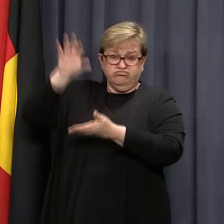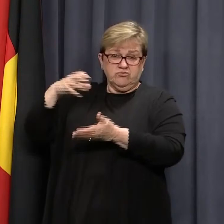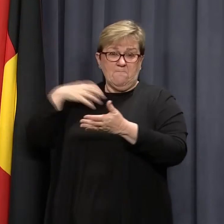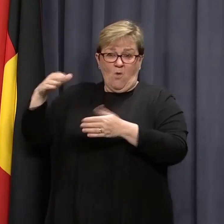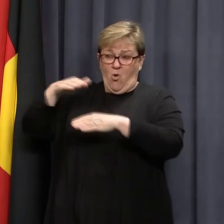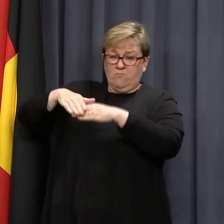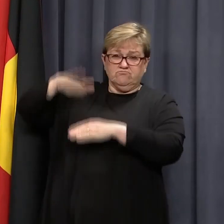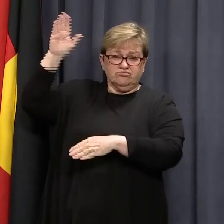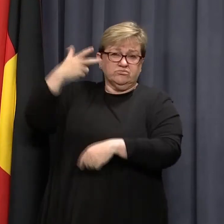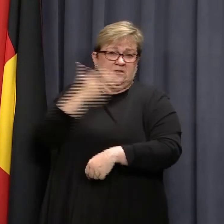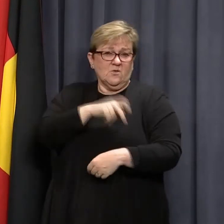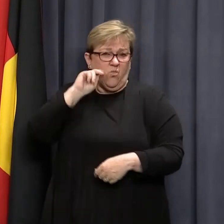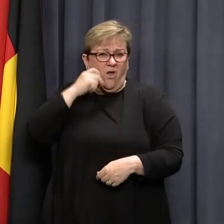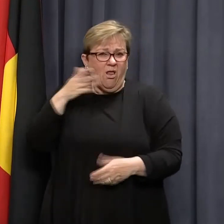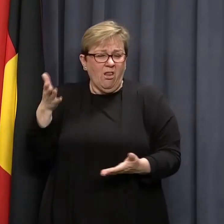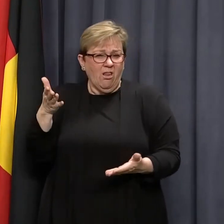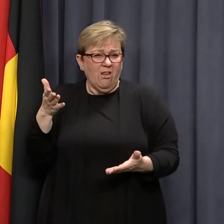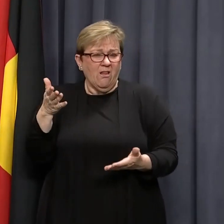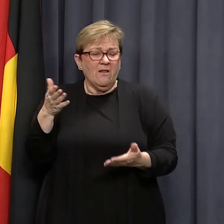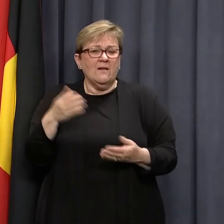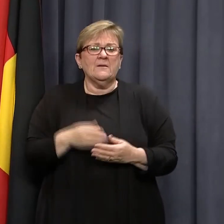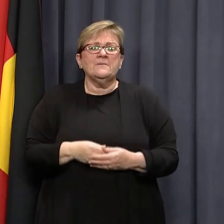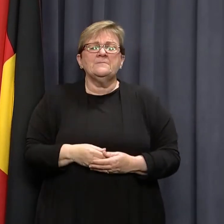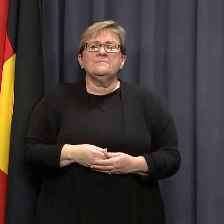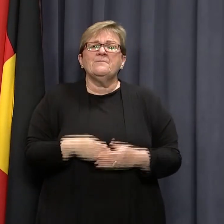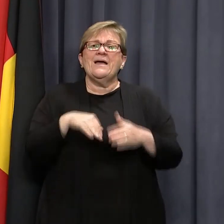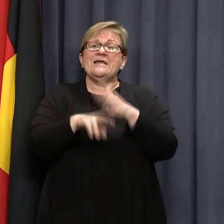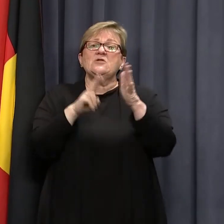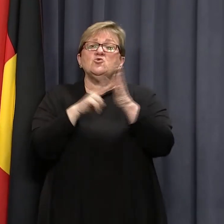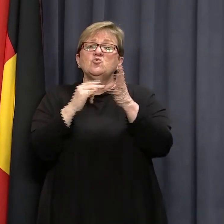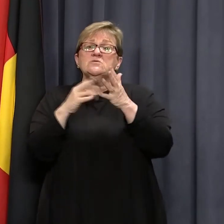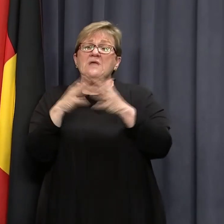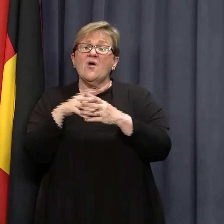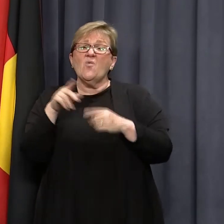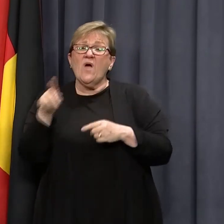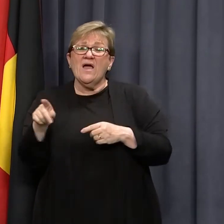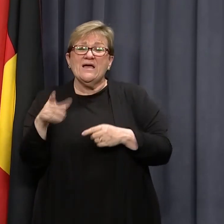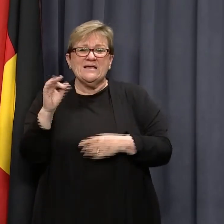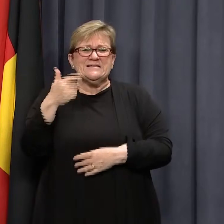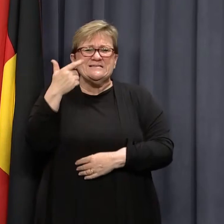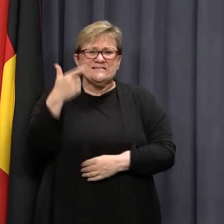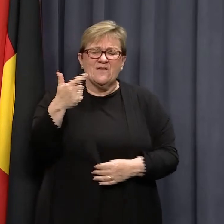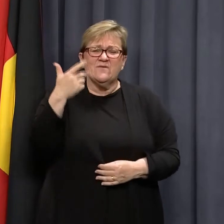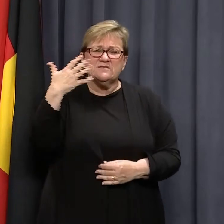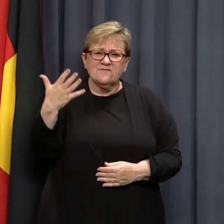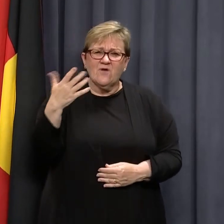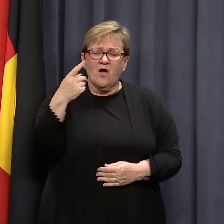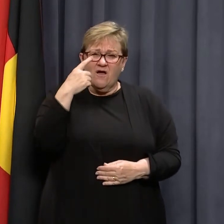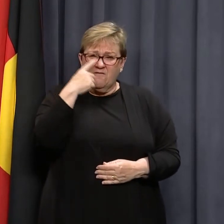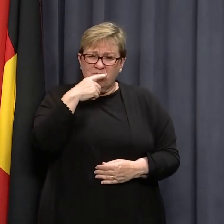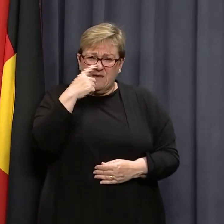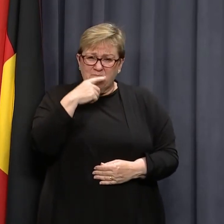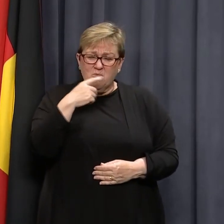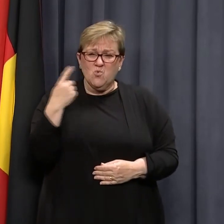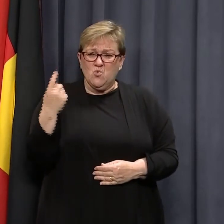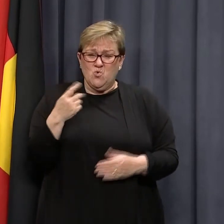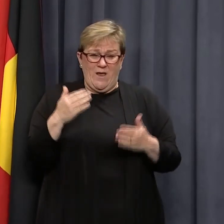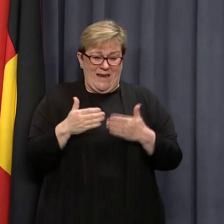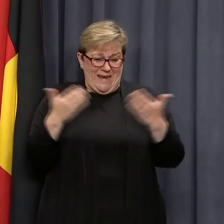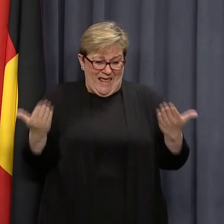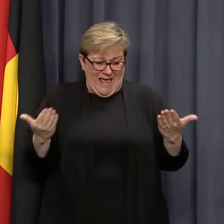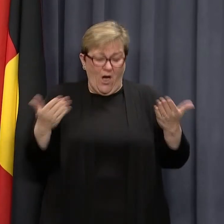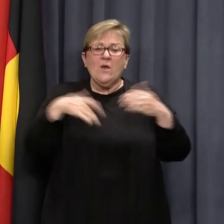that, what we're seeing in New South Wales is there is 75 people currently